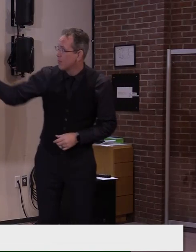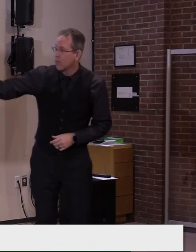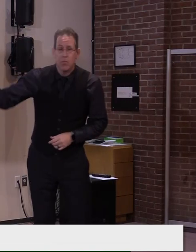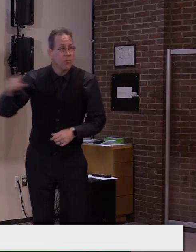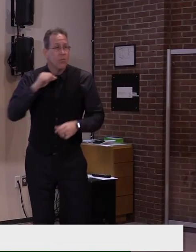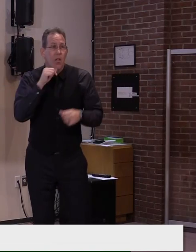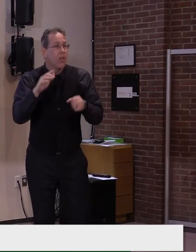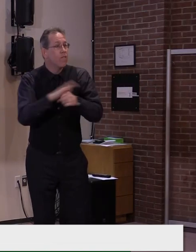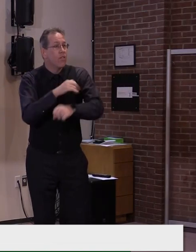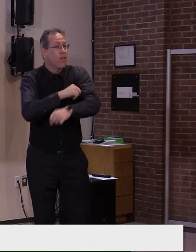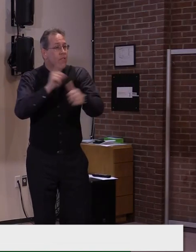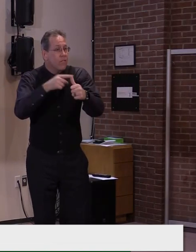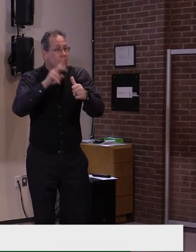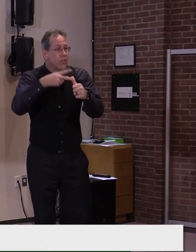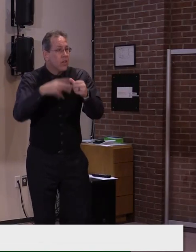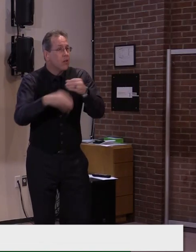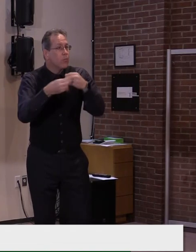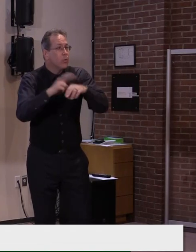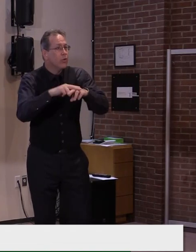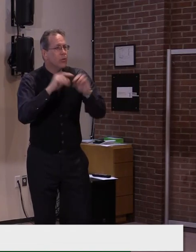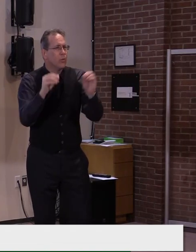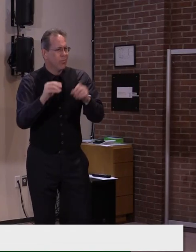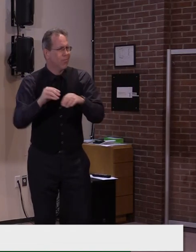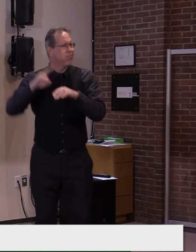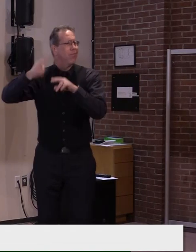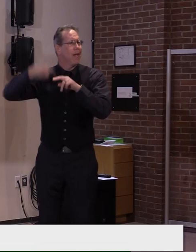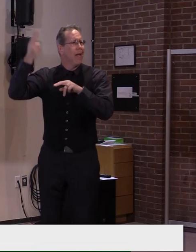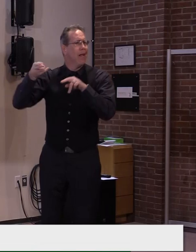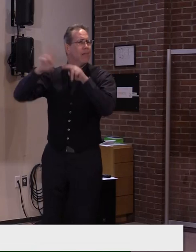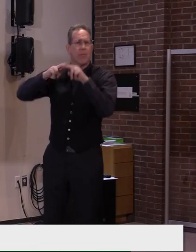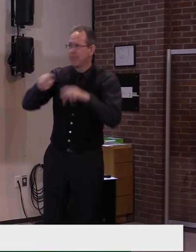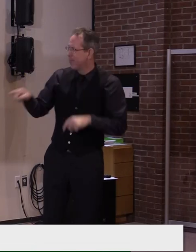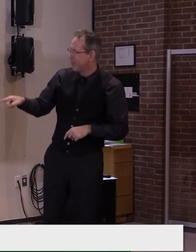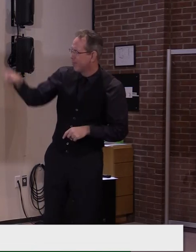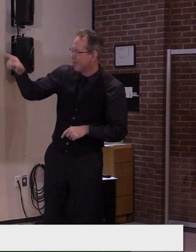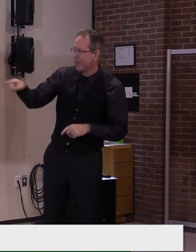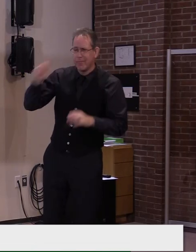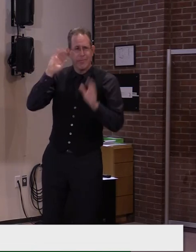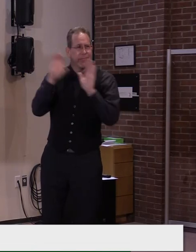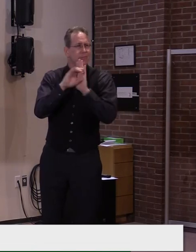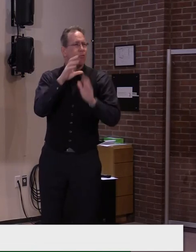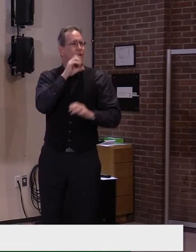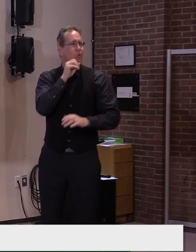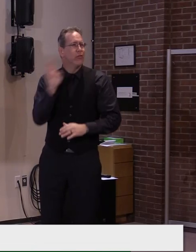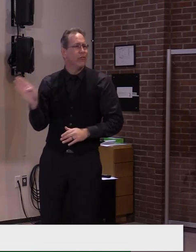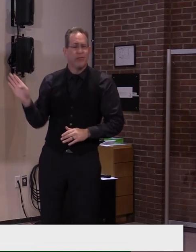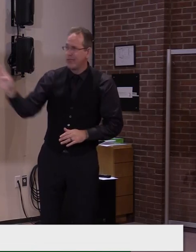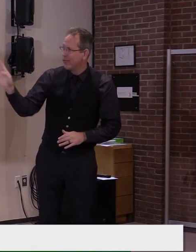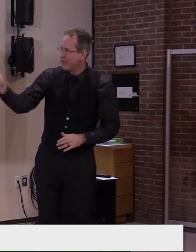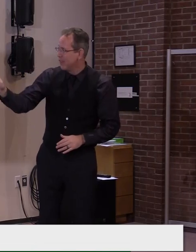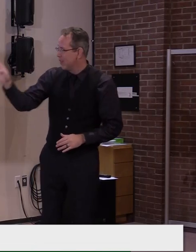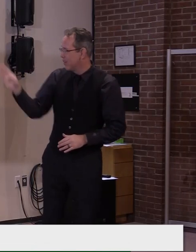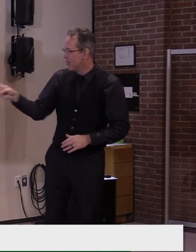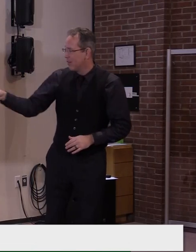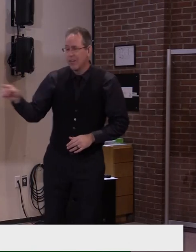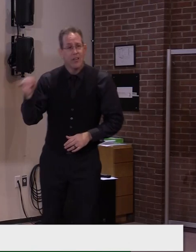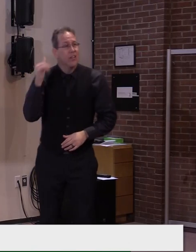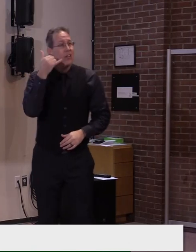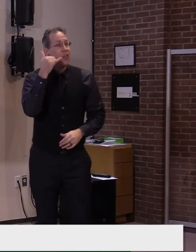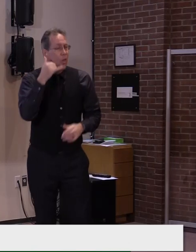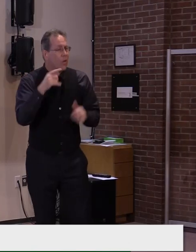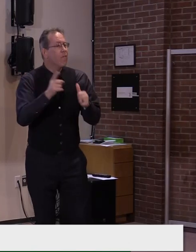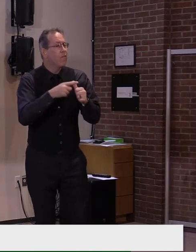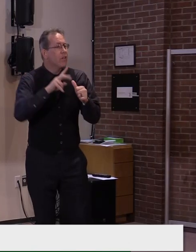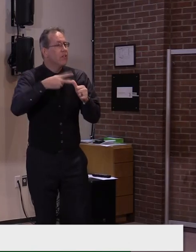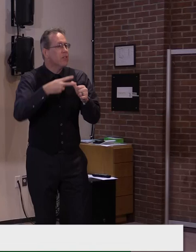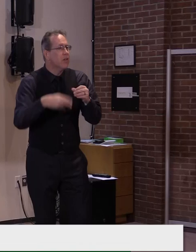vaccinated. And the numbers continue to be very stark. Those who are not fully vaccinated continue to be about 23 times more